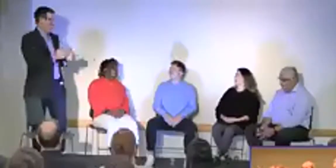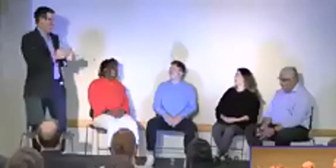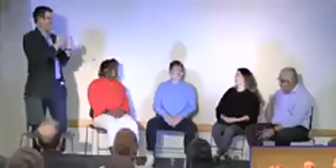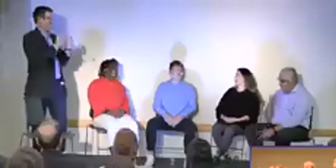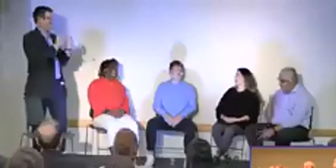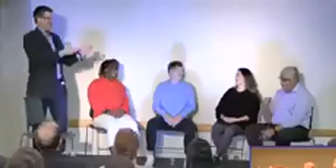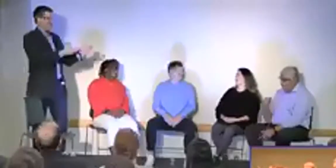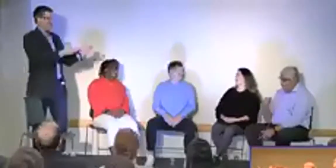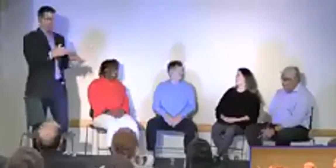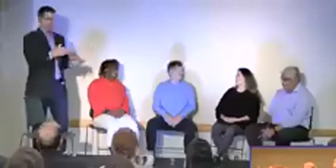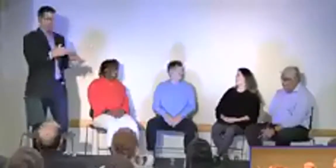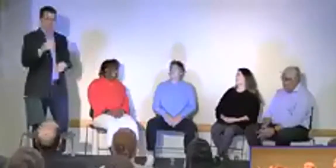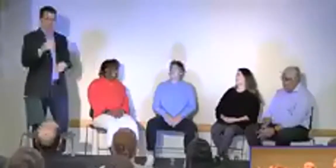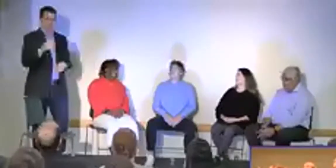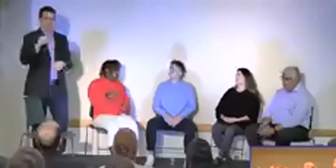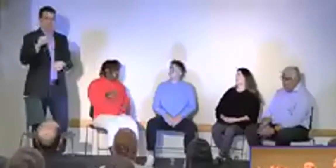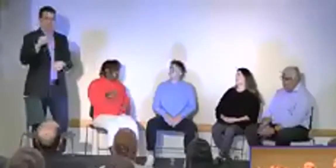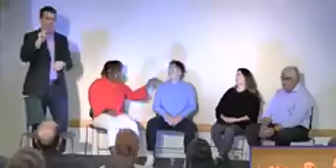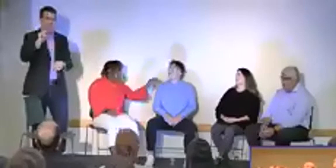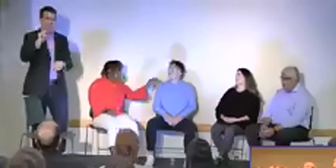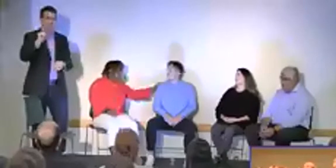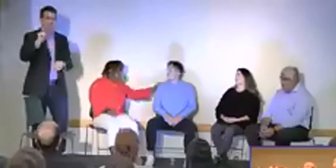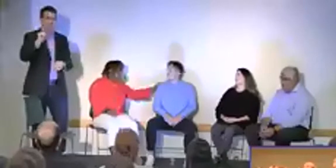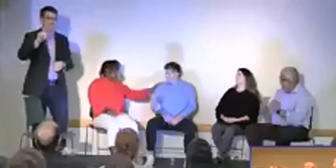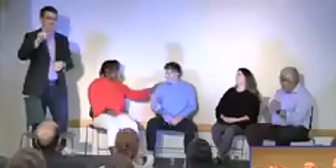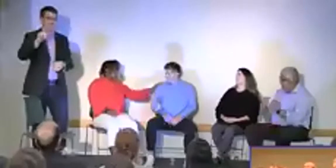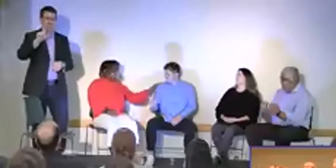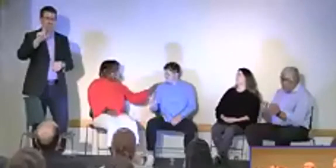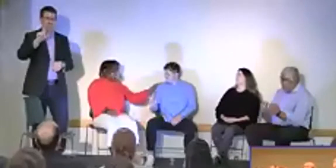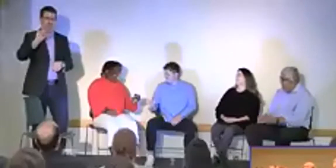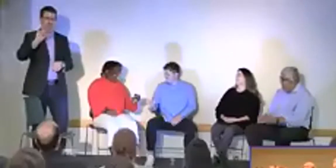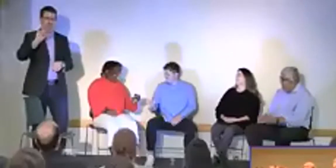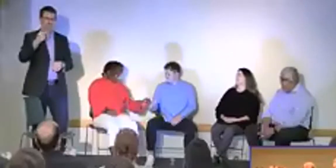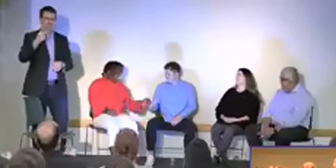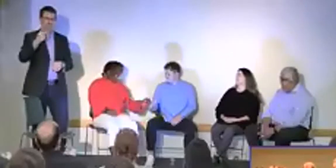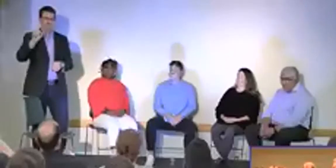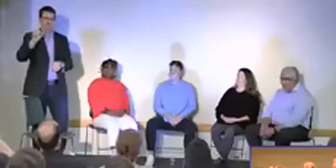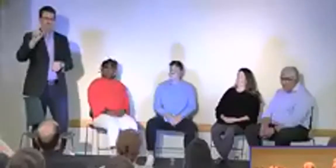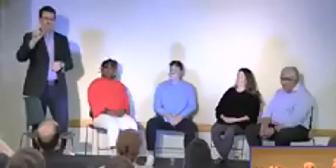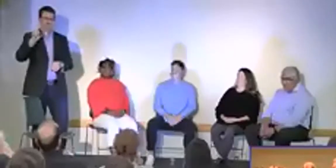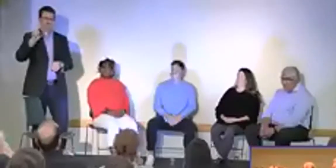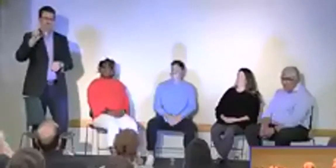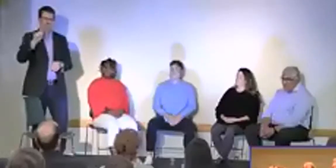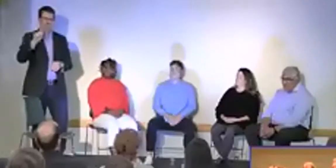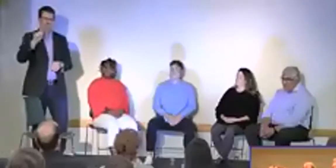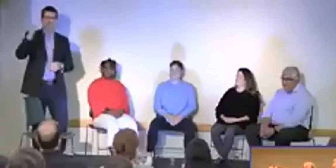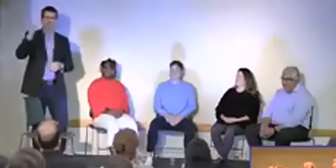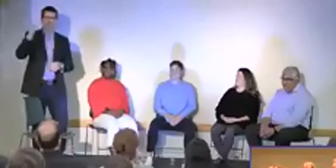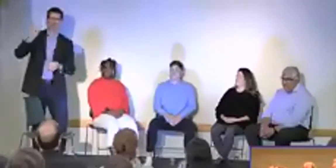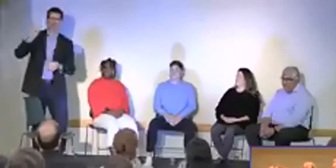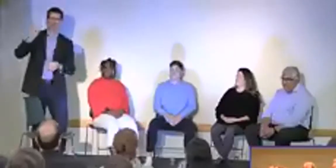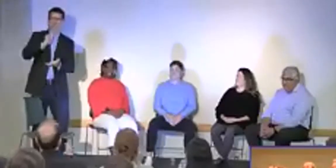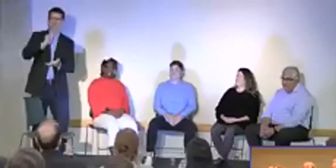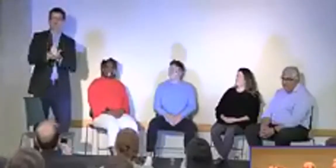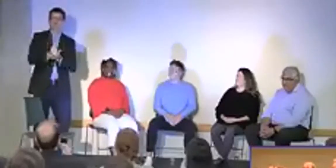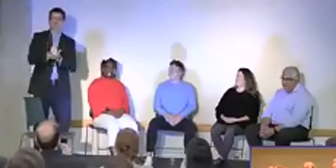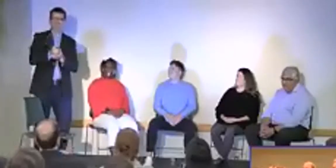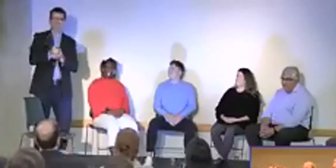Keep going then, Ben. Hang in there, or you're going to get there. To his left is Anna Pauling Allred. Anna is an alumna of